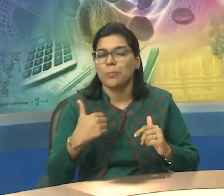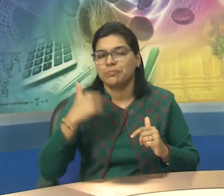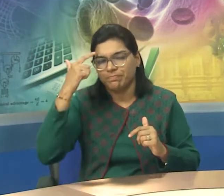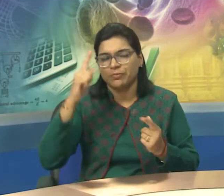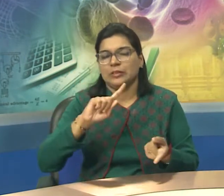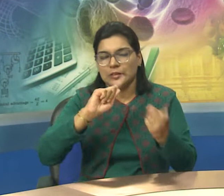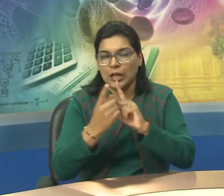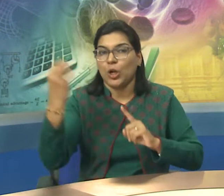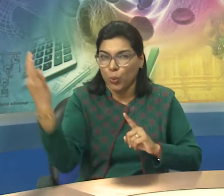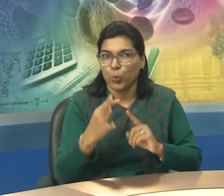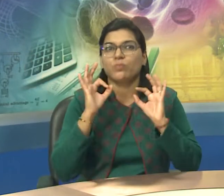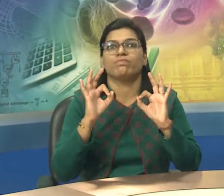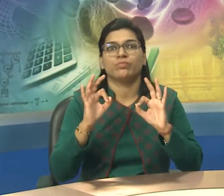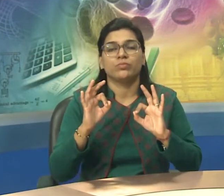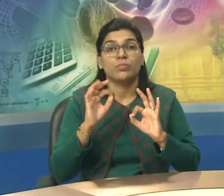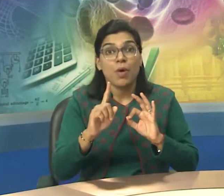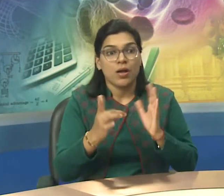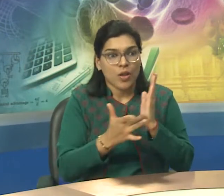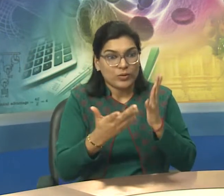this is made possible through